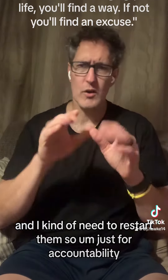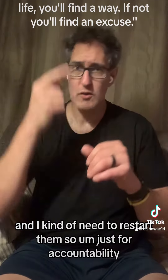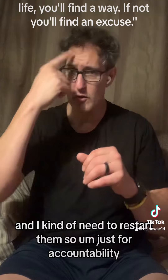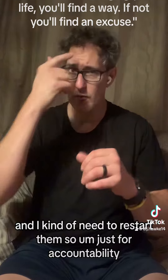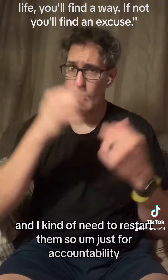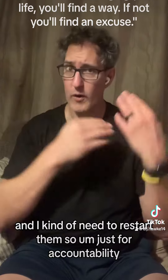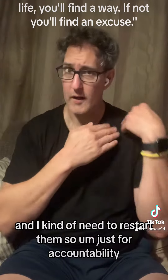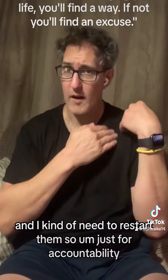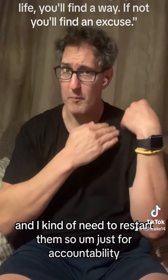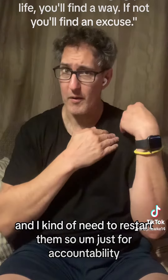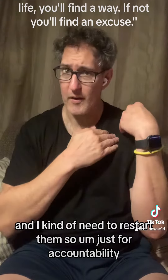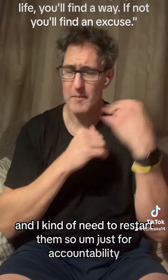just for accountability,